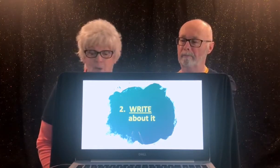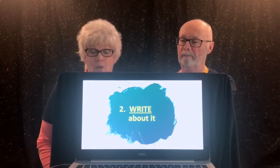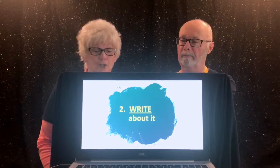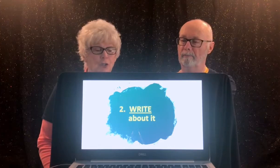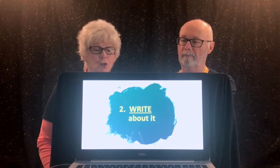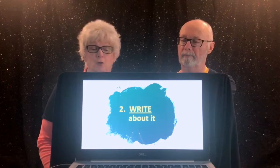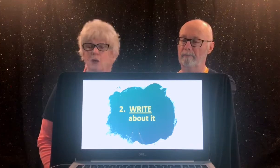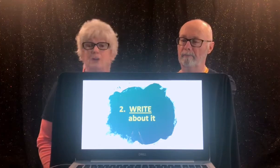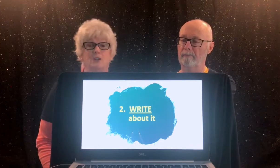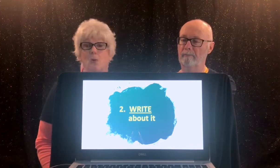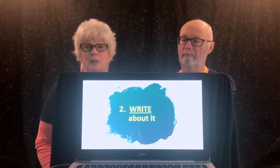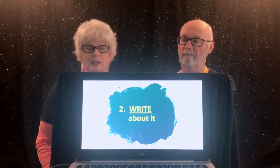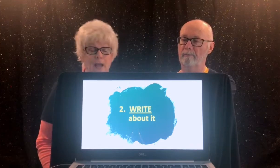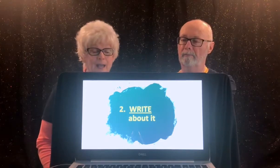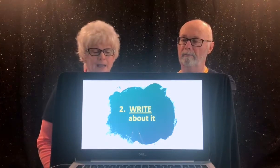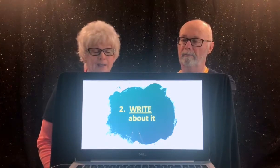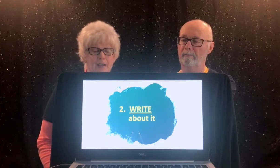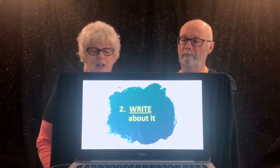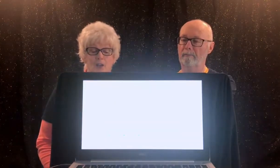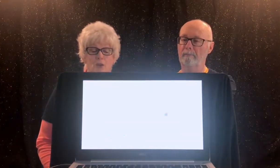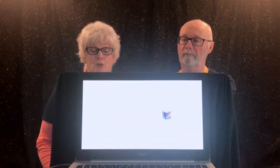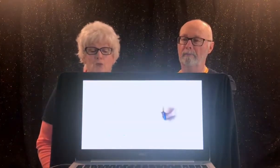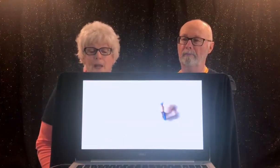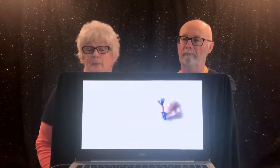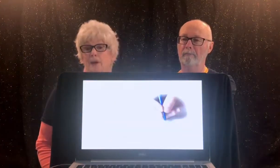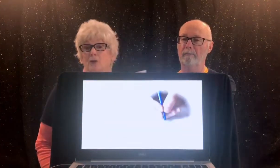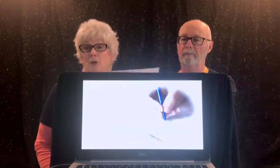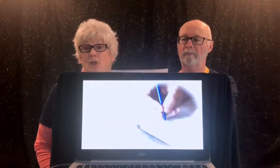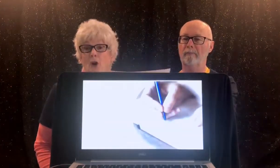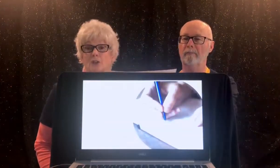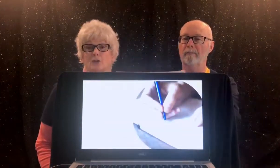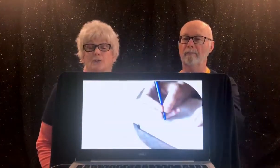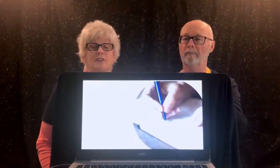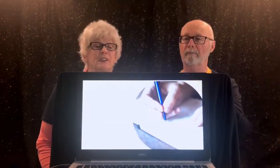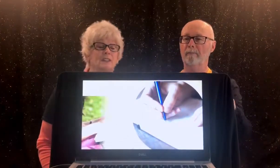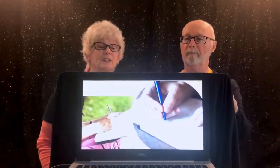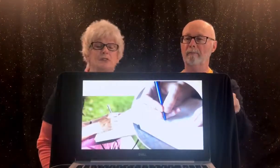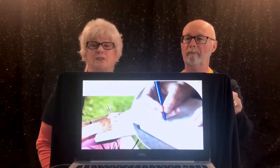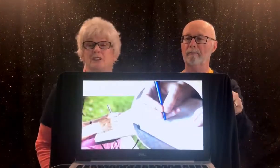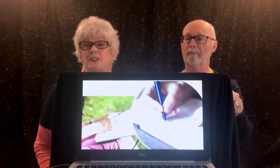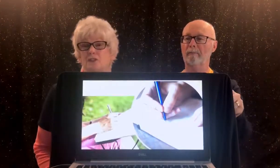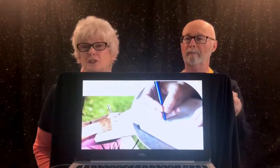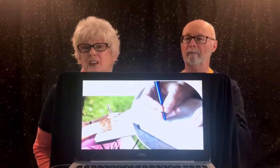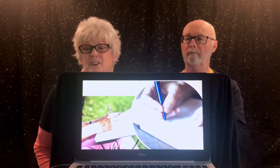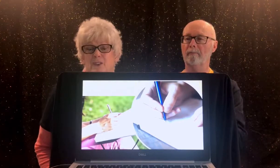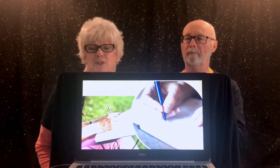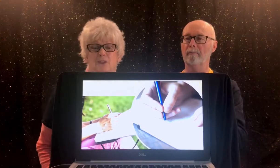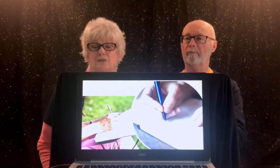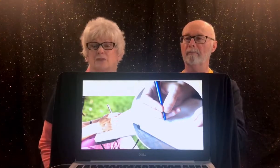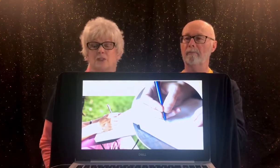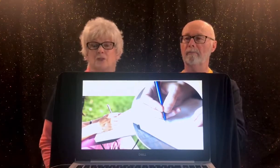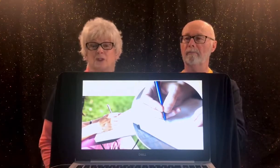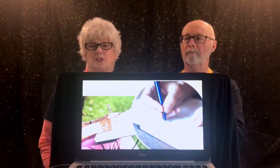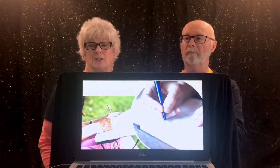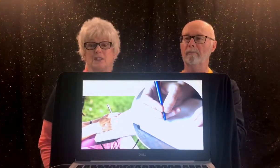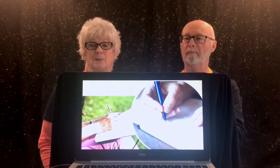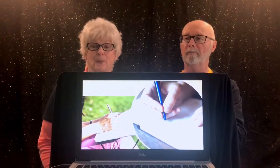anyone, so you can be totally honest. You can write about your thoughts, your feelings, your fears, failures, and frustrations and